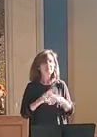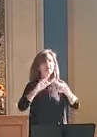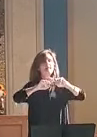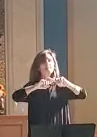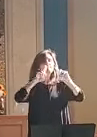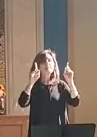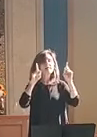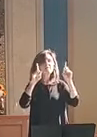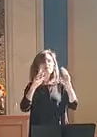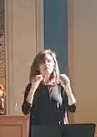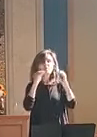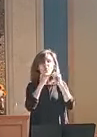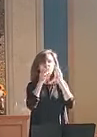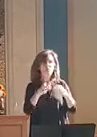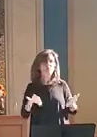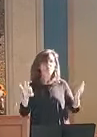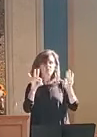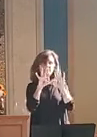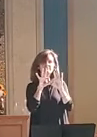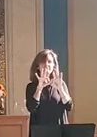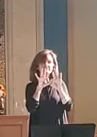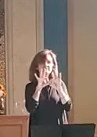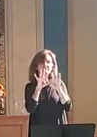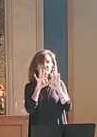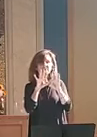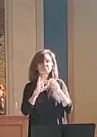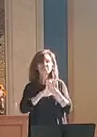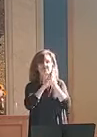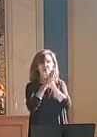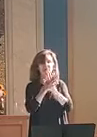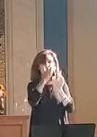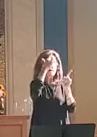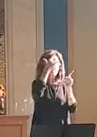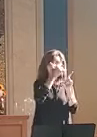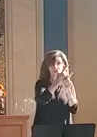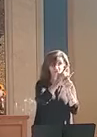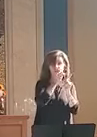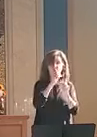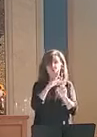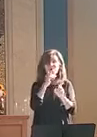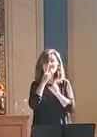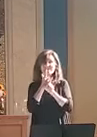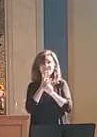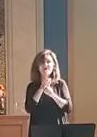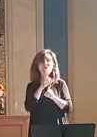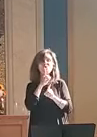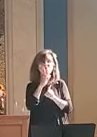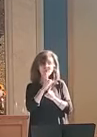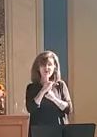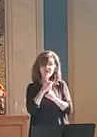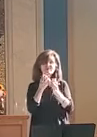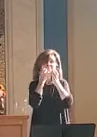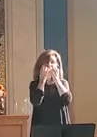But above all else, to be a brother or a sister to someone, genuinely caring for